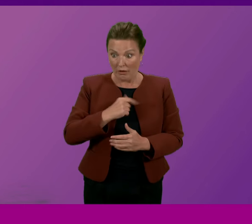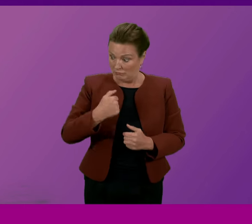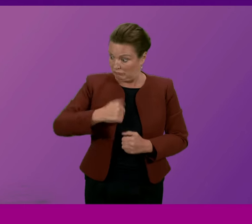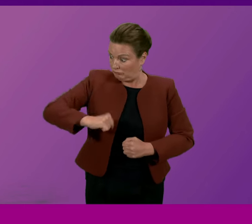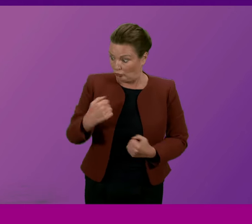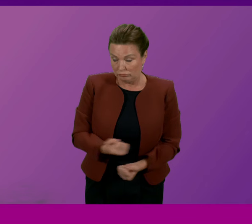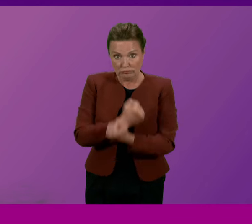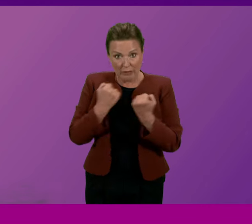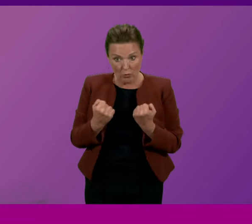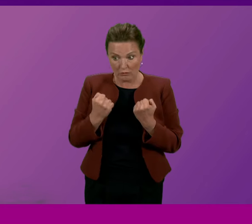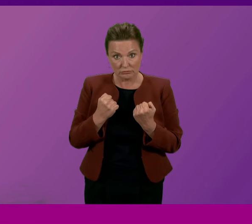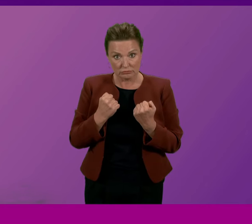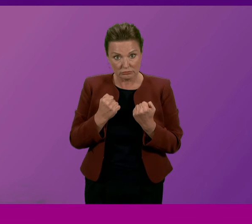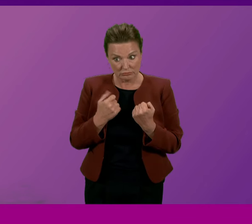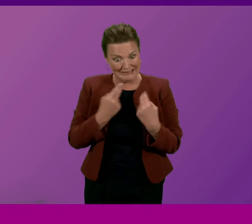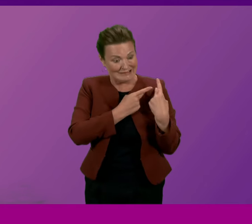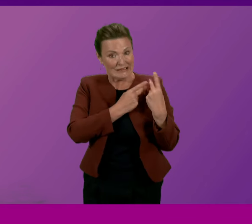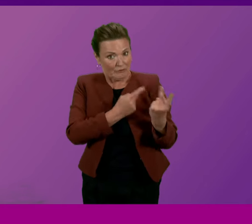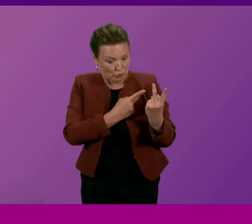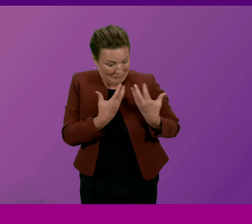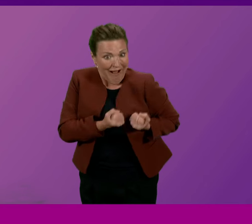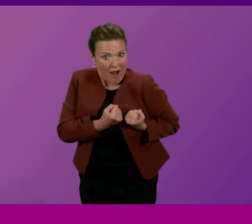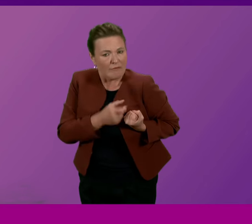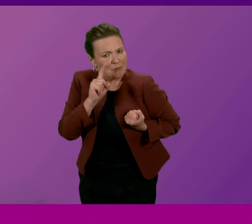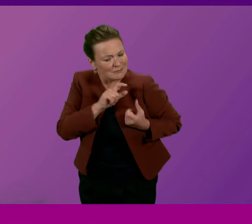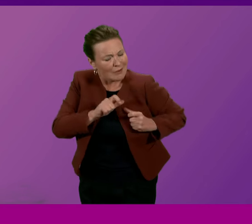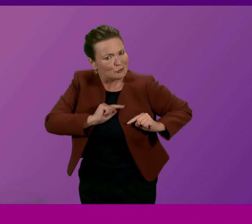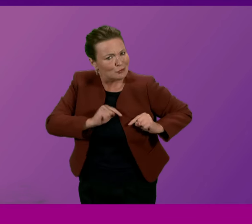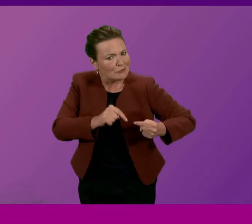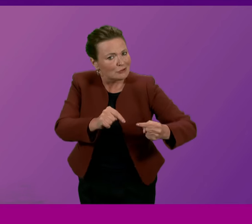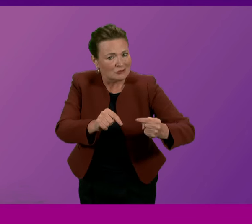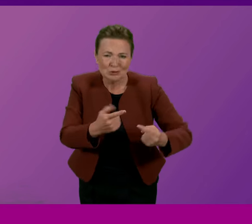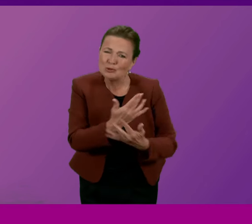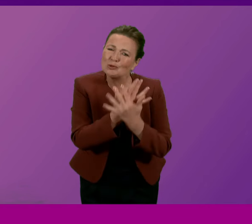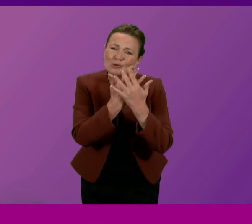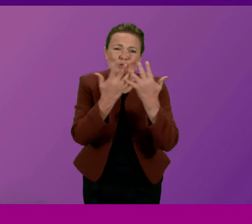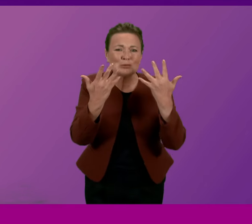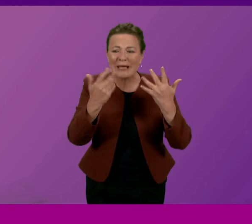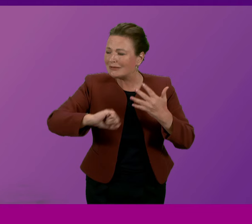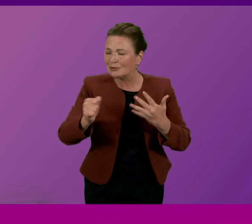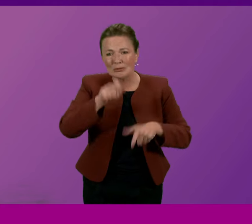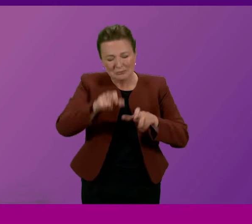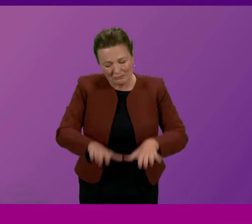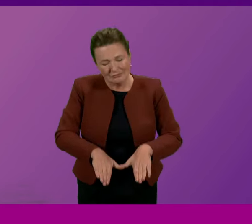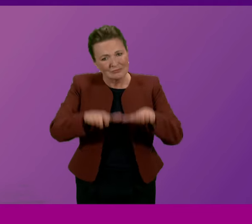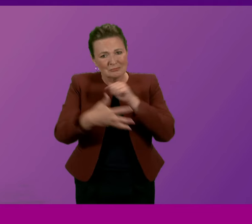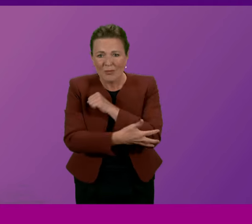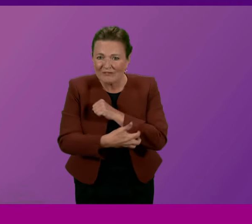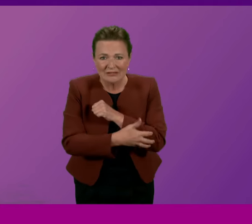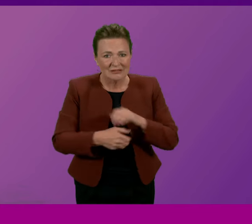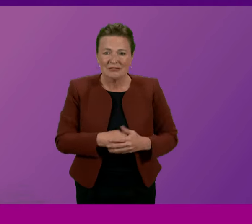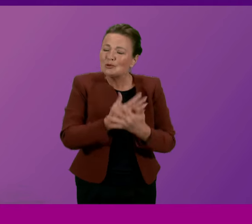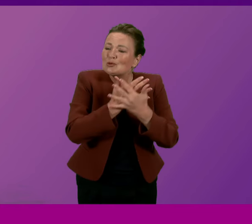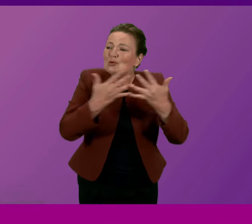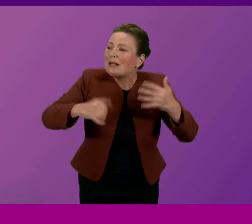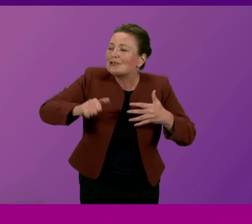delivered, challenges remain. Too many Scots are growing up in poverty. Too many Scots are losing